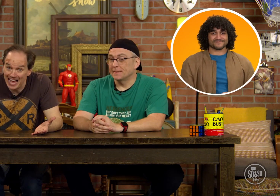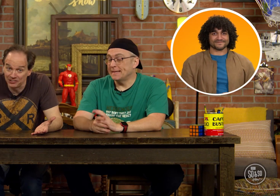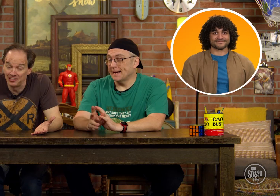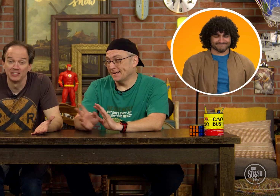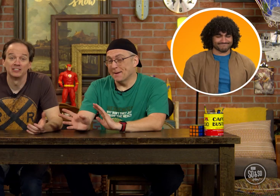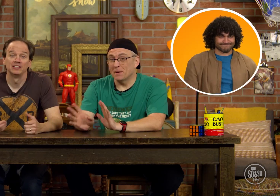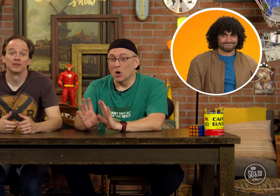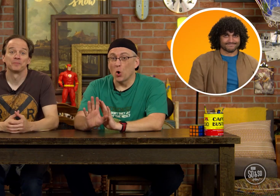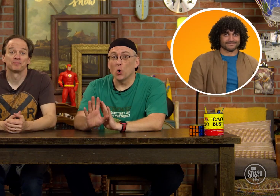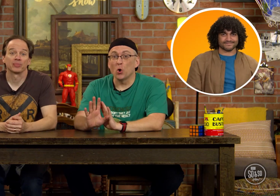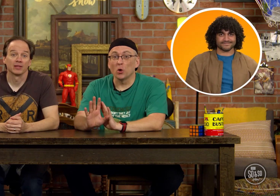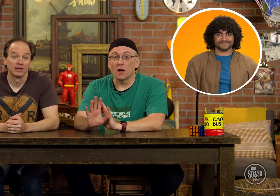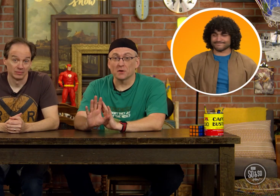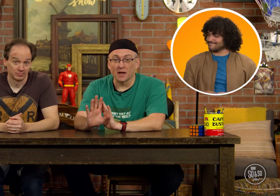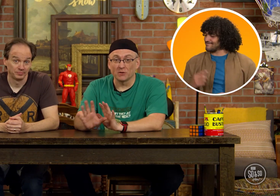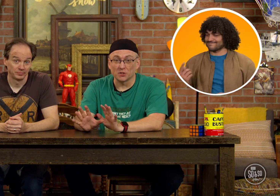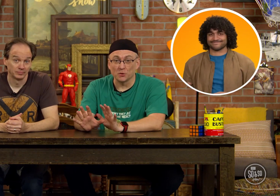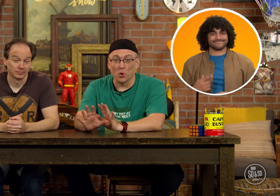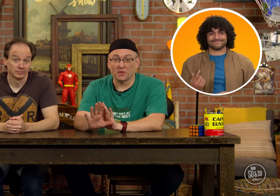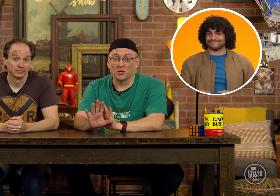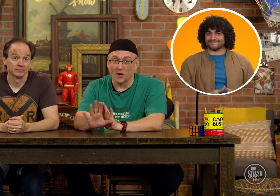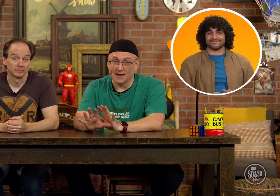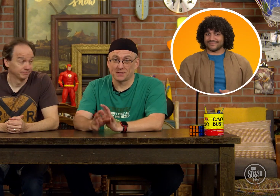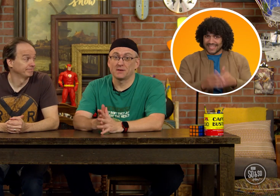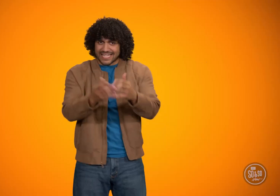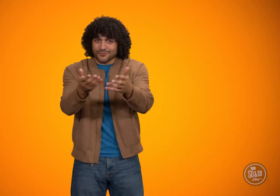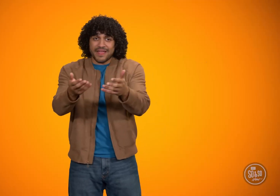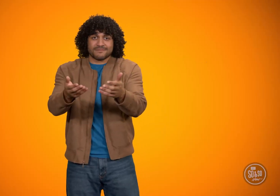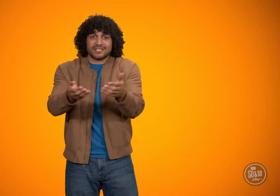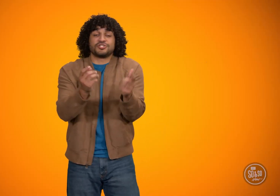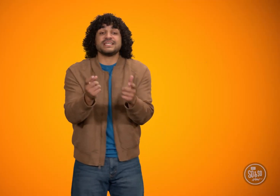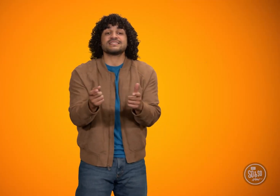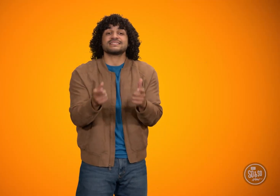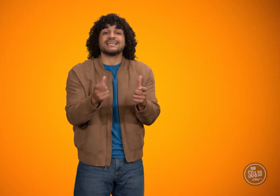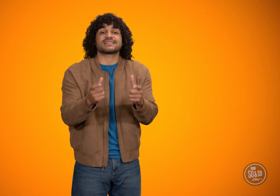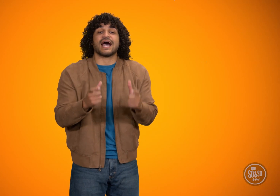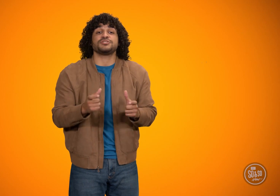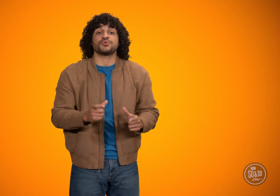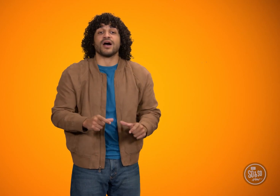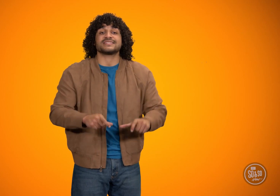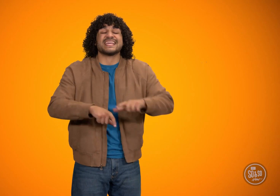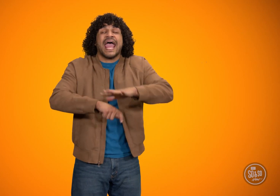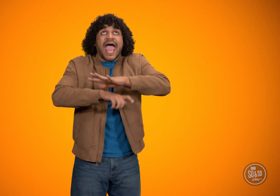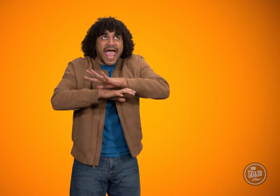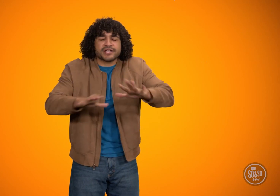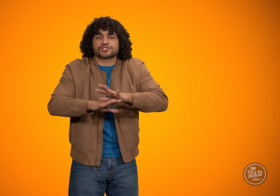asked yeah yeah but a whole other level to do more than you're asked that's right Jesus is kind to us in extra